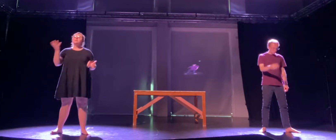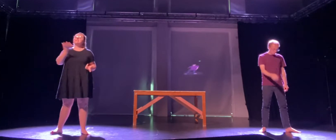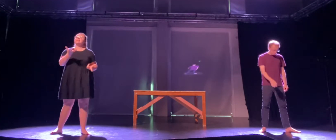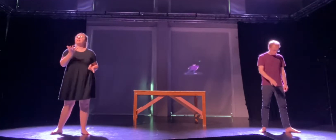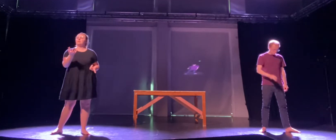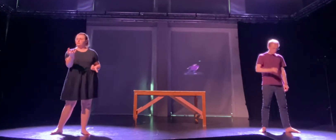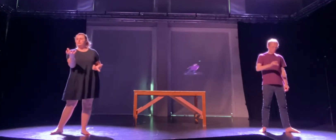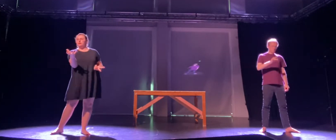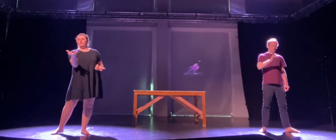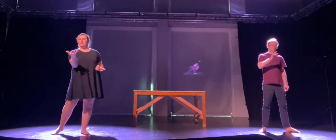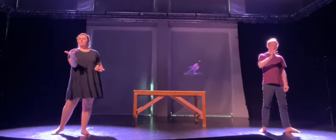this thing called the tree of life,